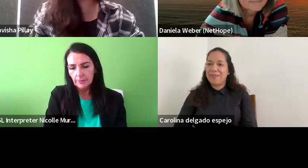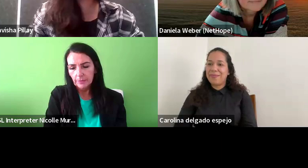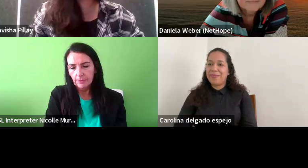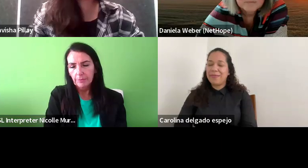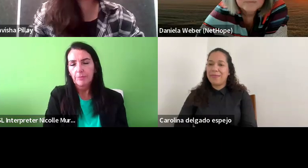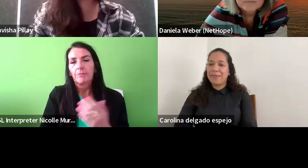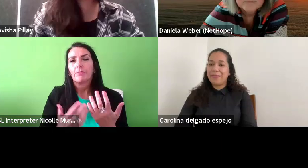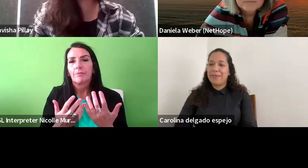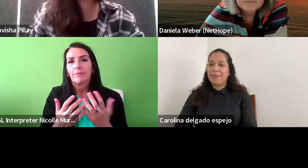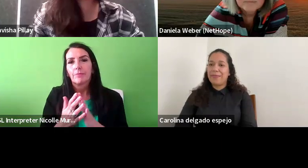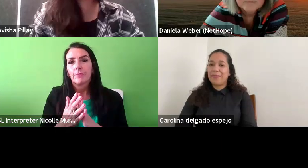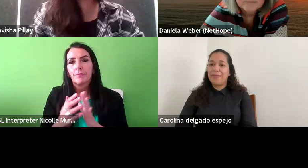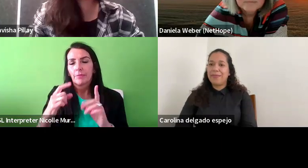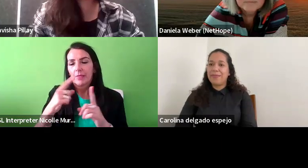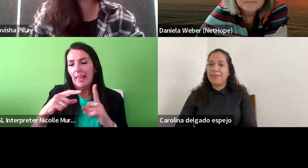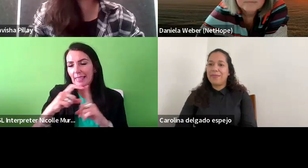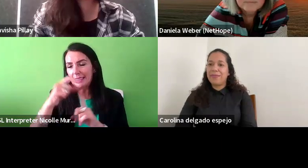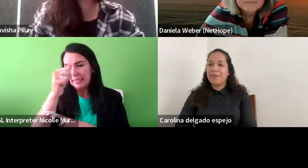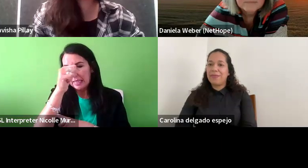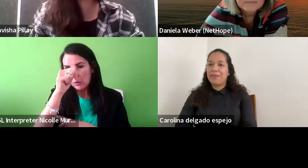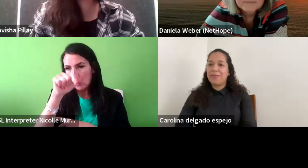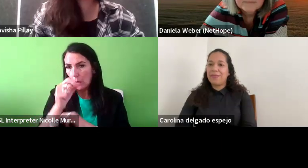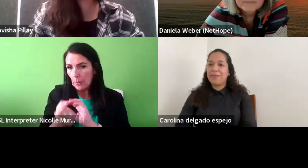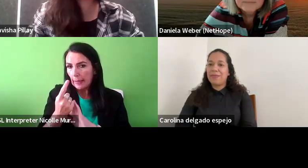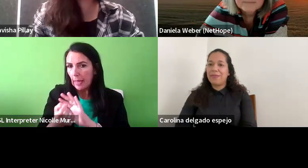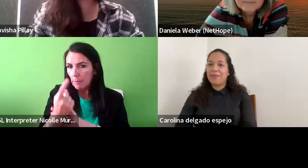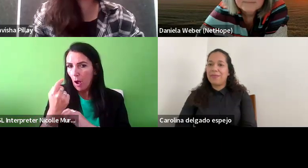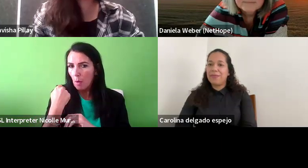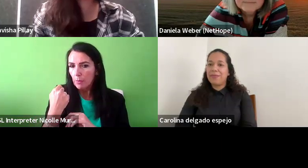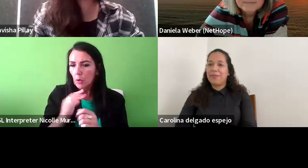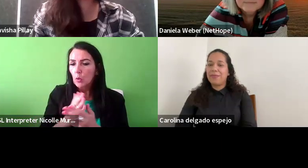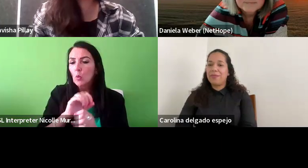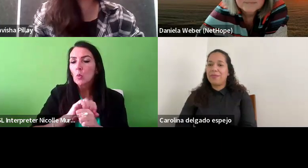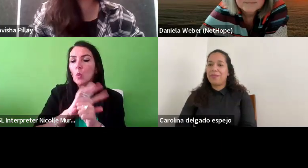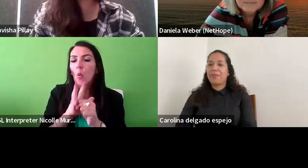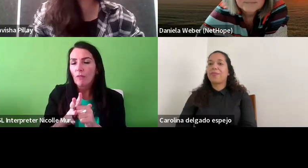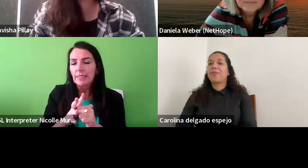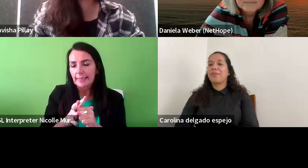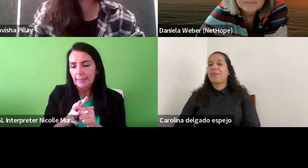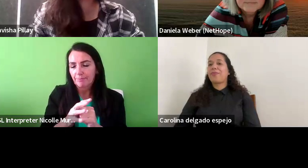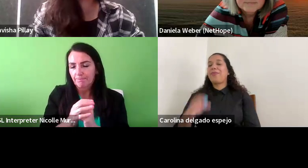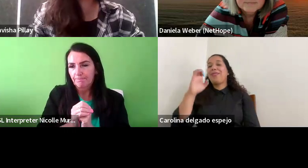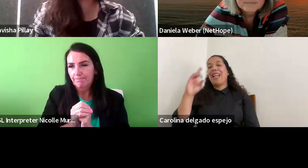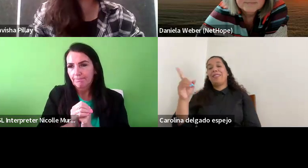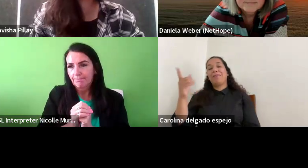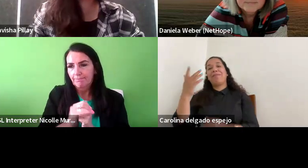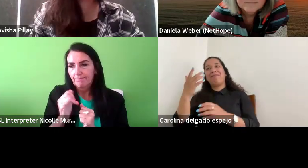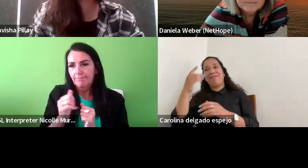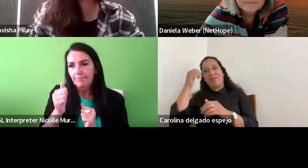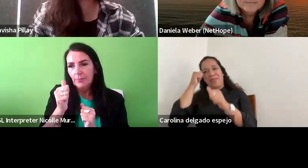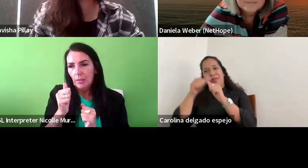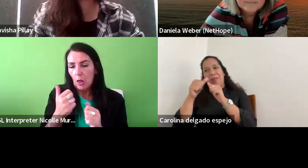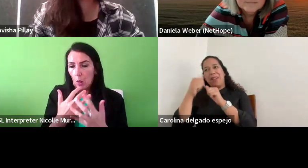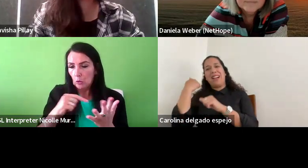I know particularly that it came up very much in the COVID response, where clearly, of course,